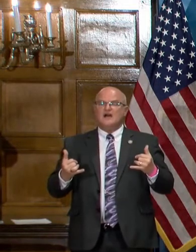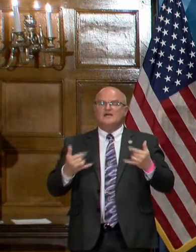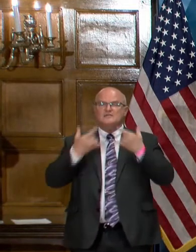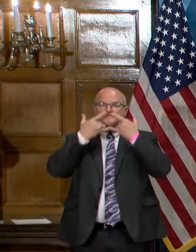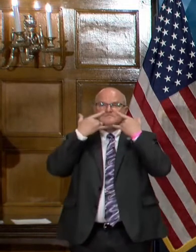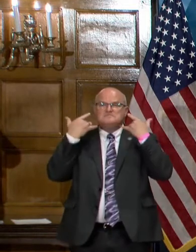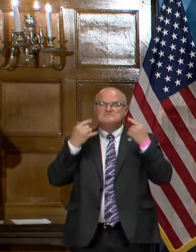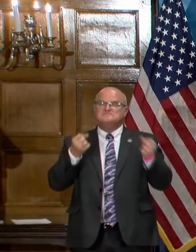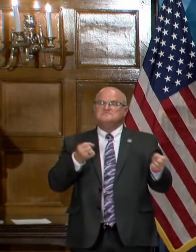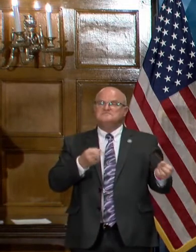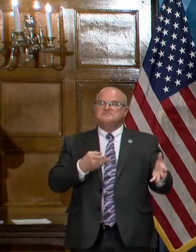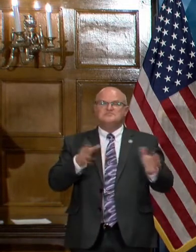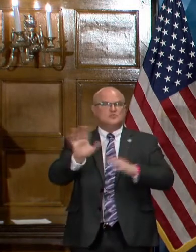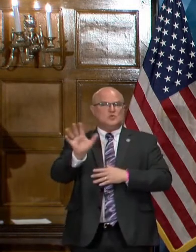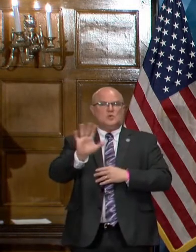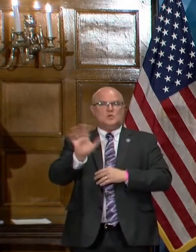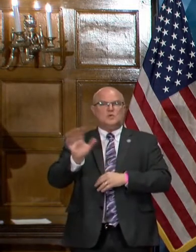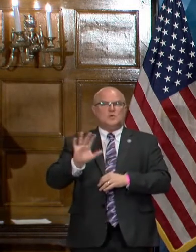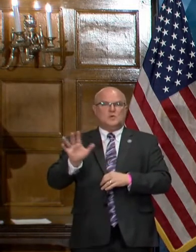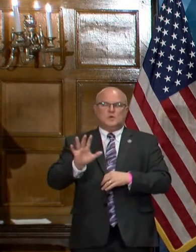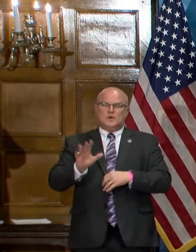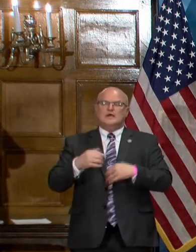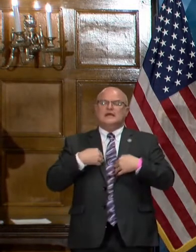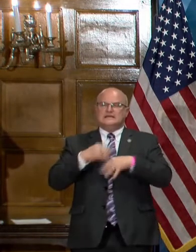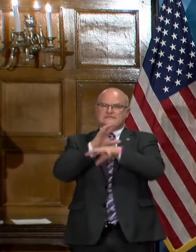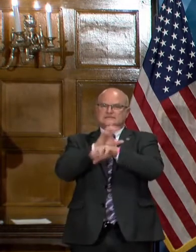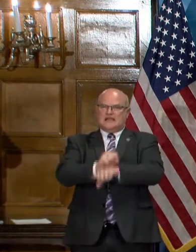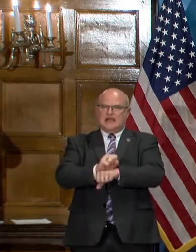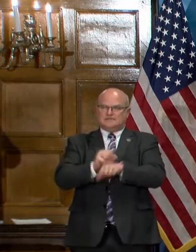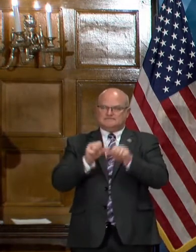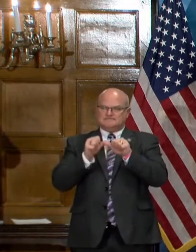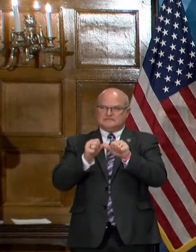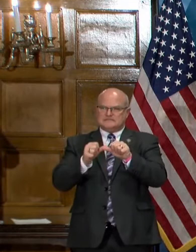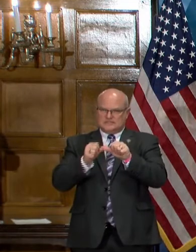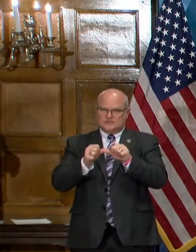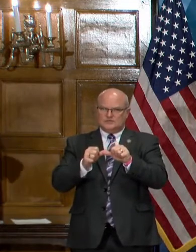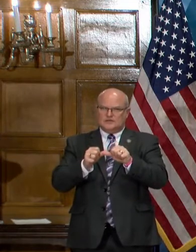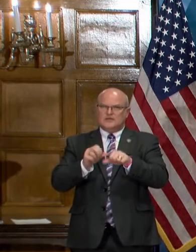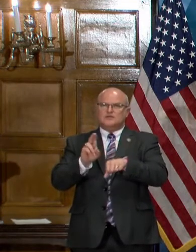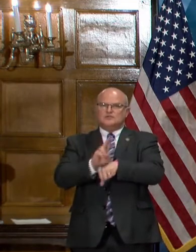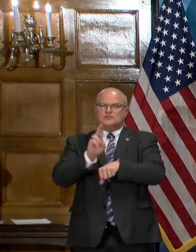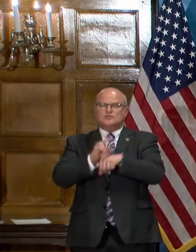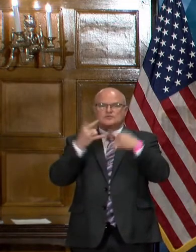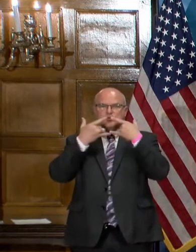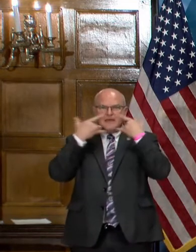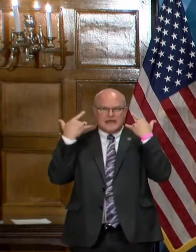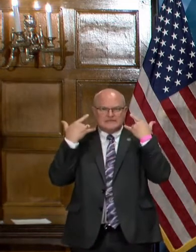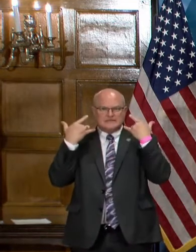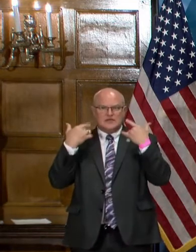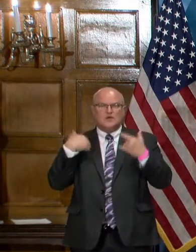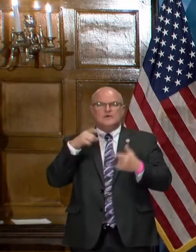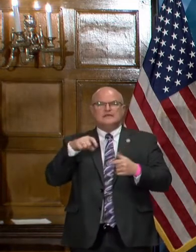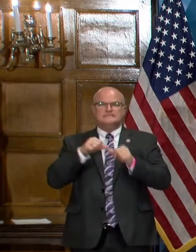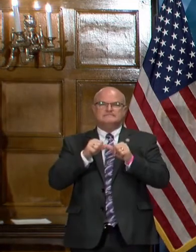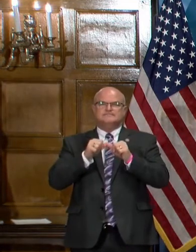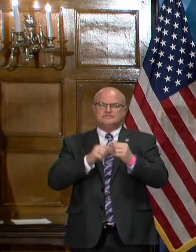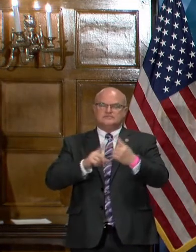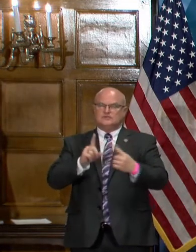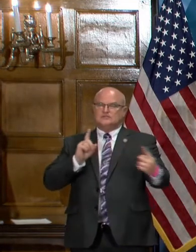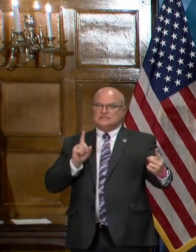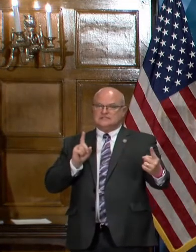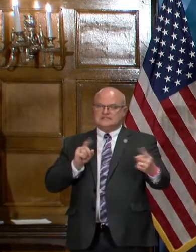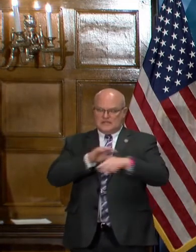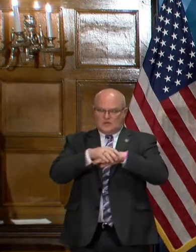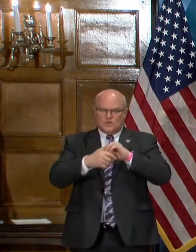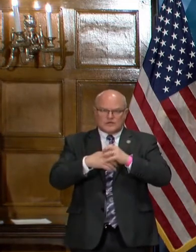fall away from that habit that you have all developed, and I want to encourage it and continue to remind you all that we need to keep distancing, keep